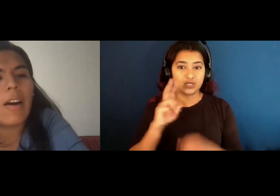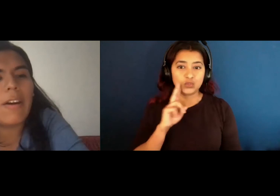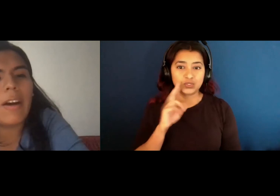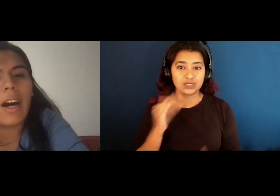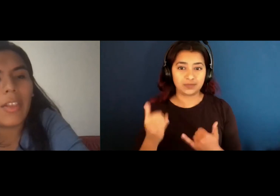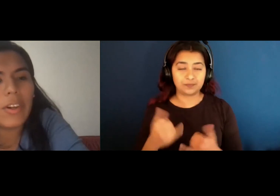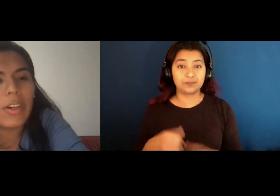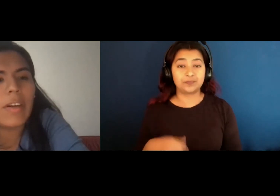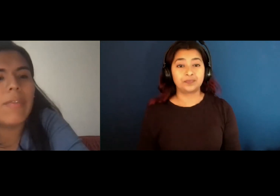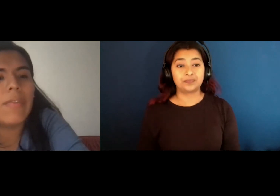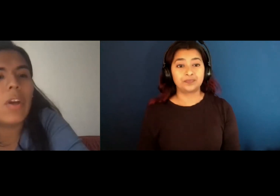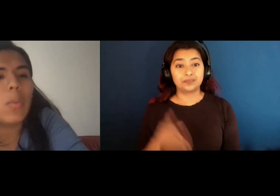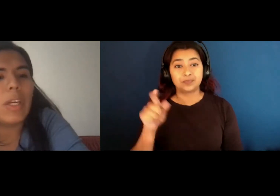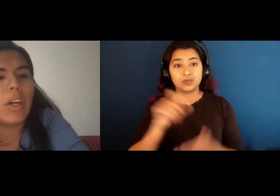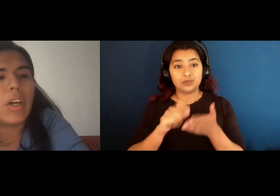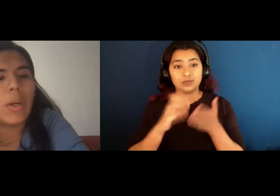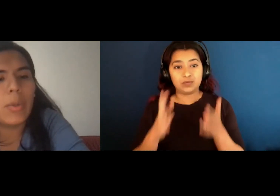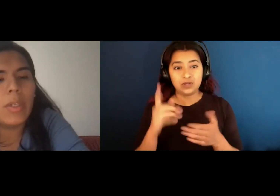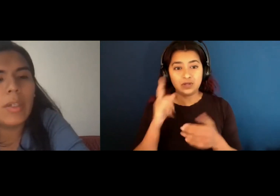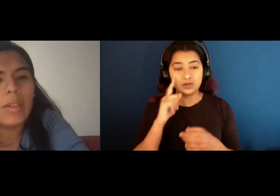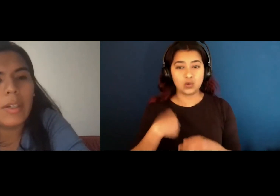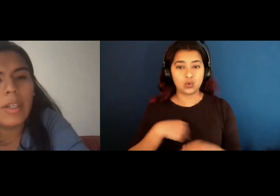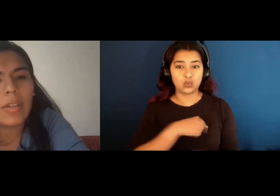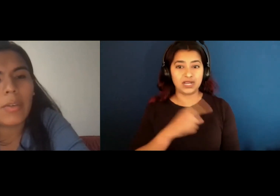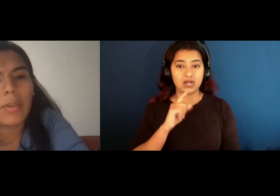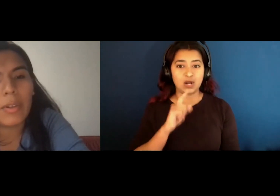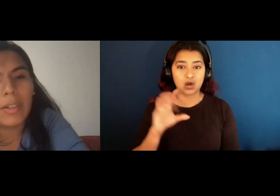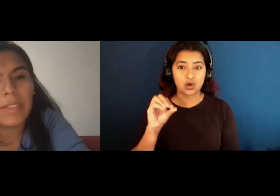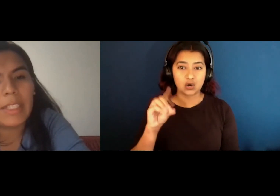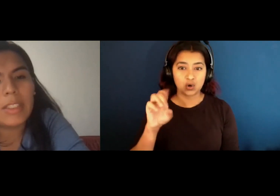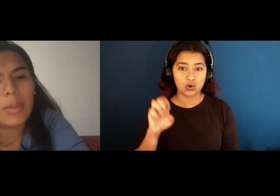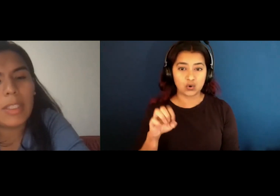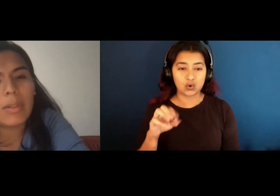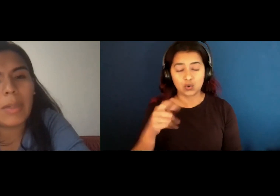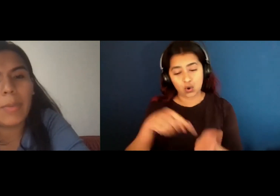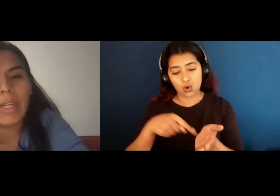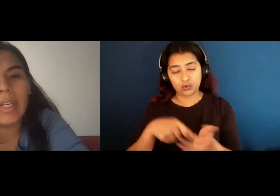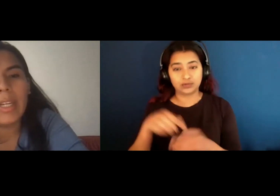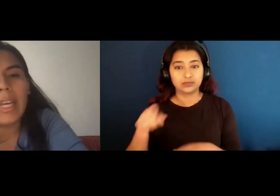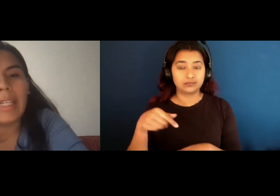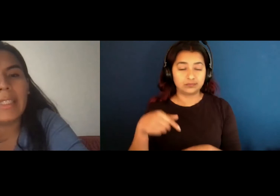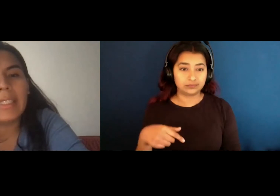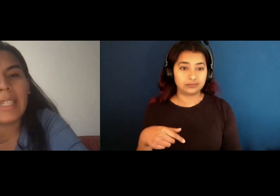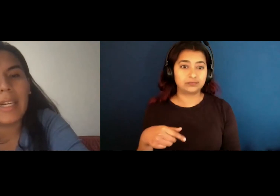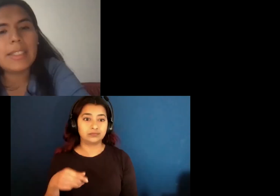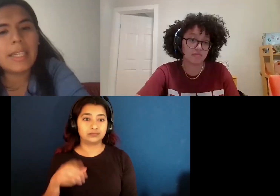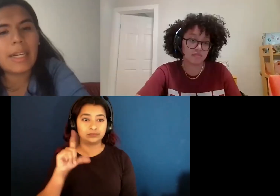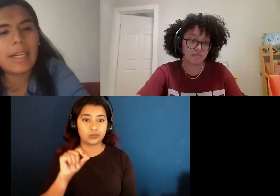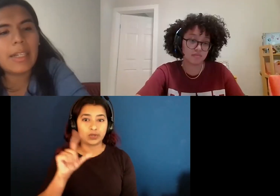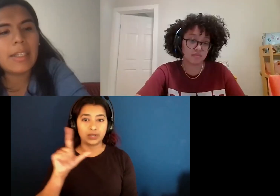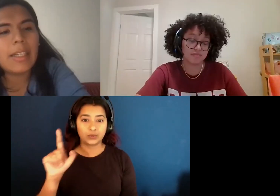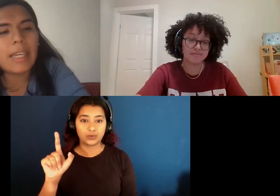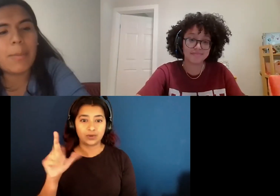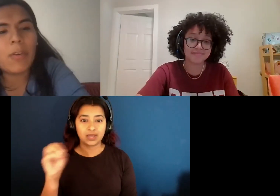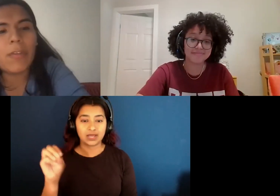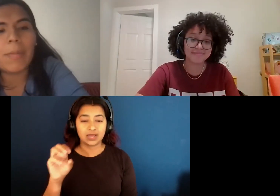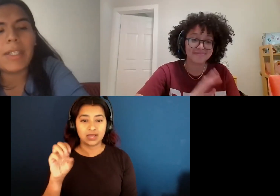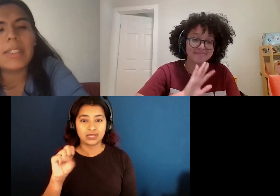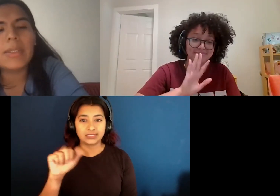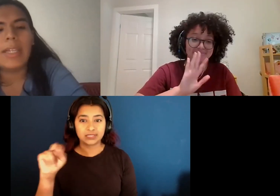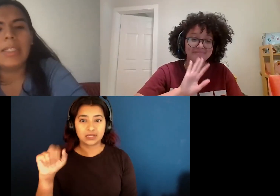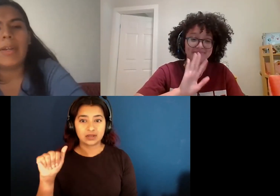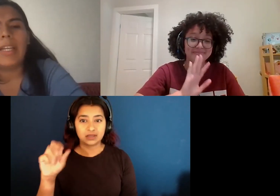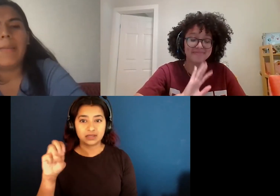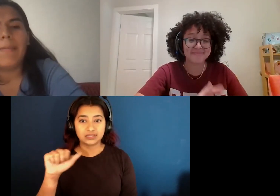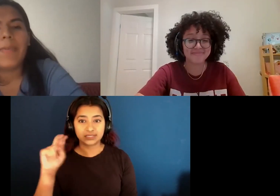the author of We Are Owed, Grieveland 2021, and Sana Sana, Game Over